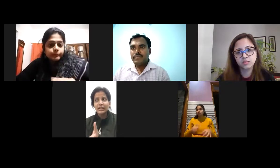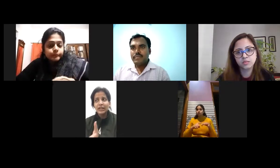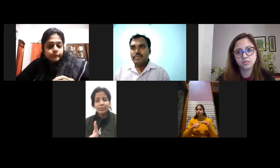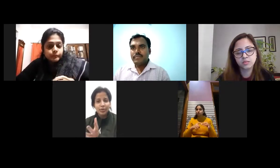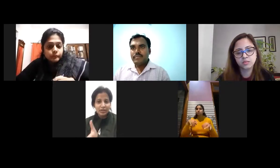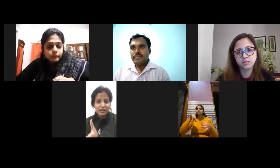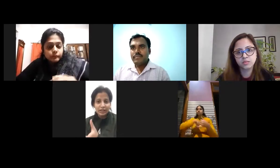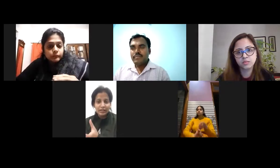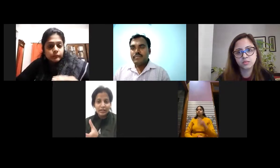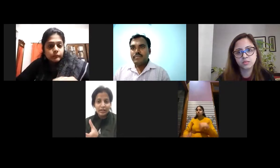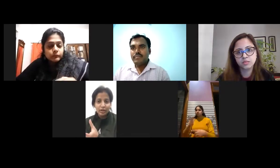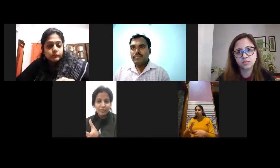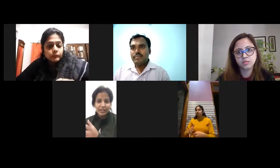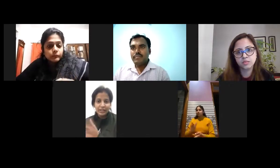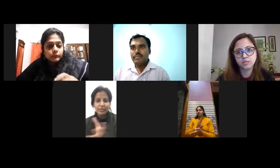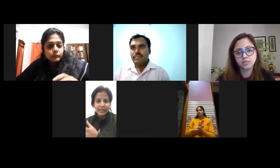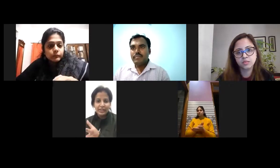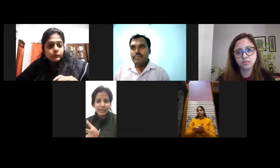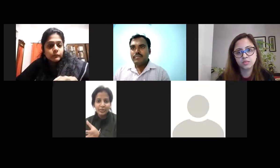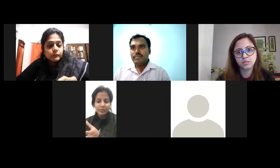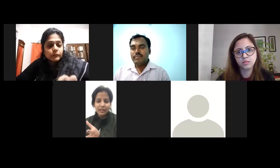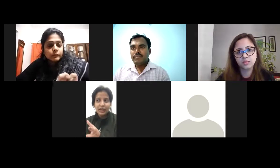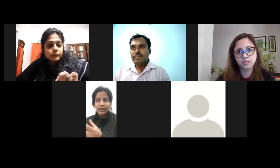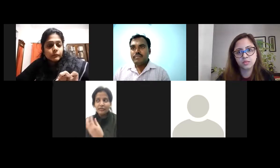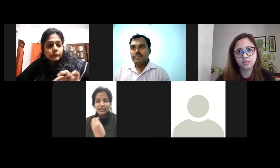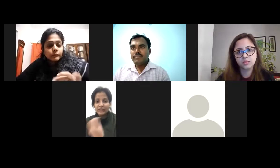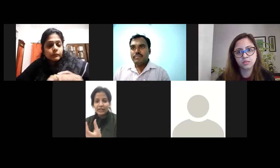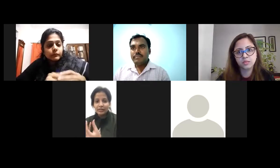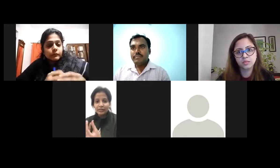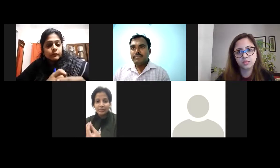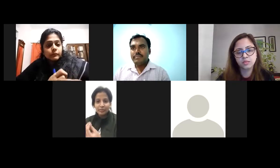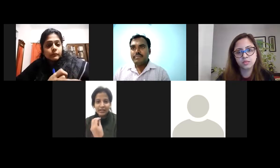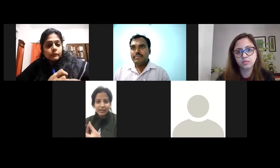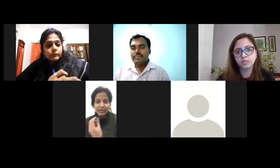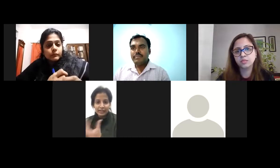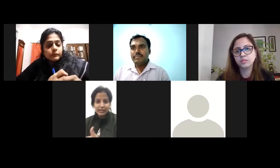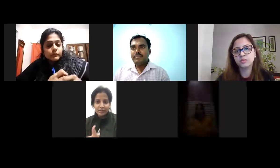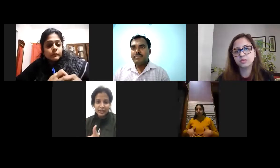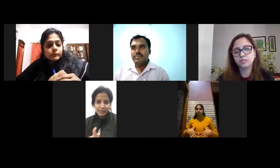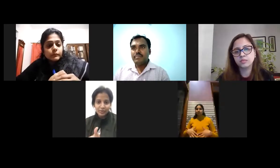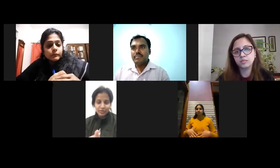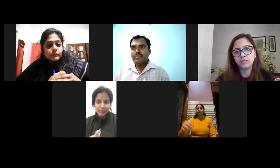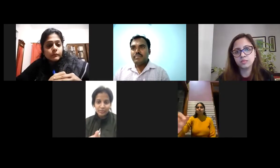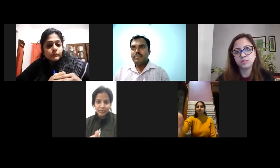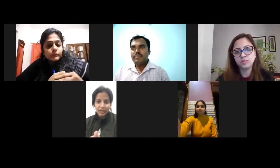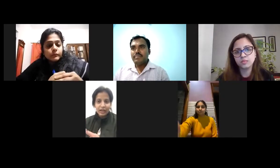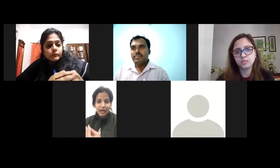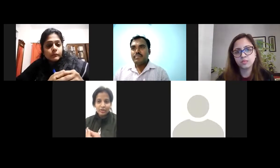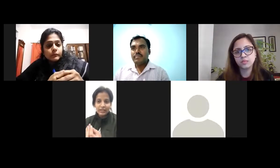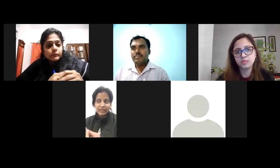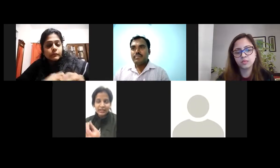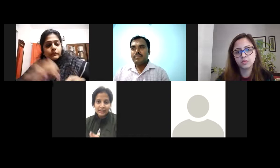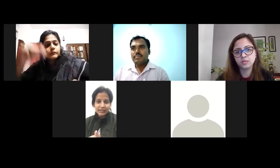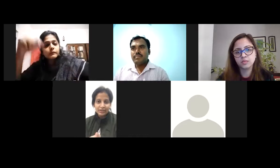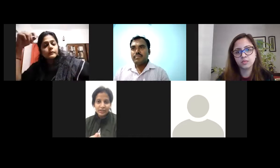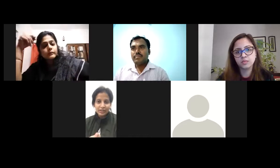society's hypocrisy and of creating binaries between physical and mental and intellectual attributes of people, how